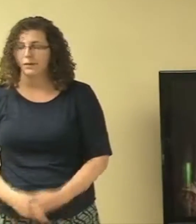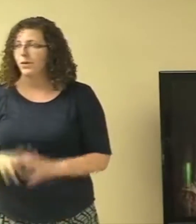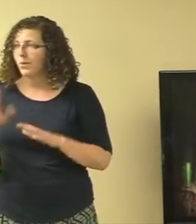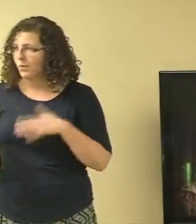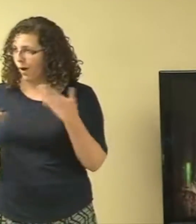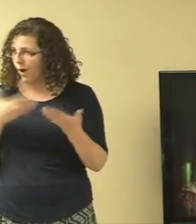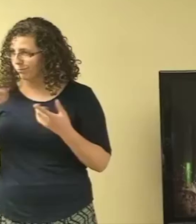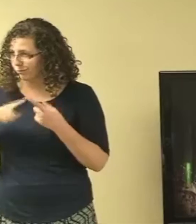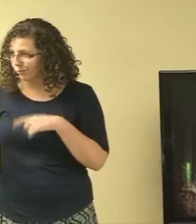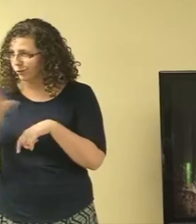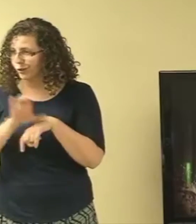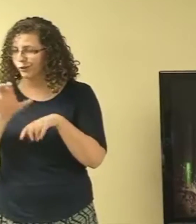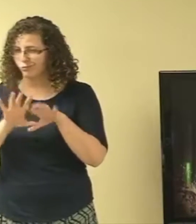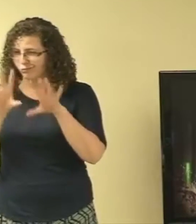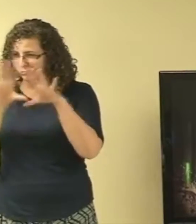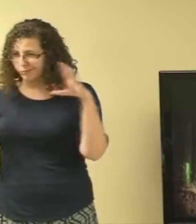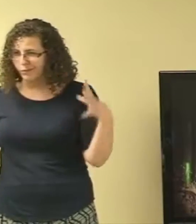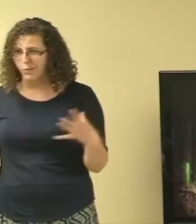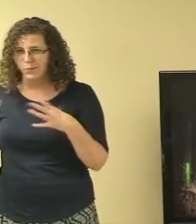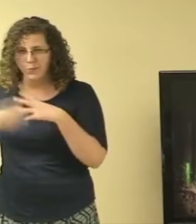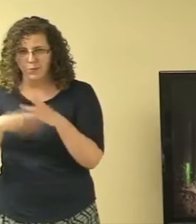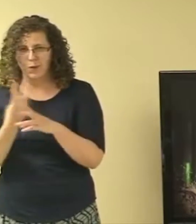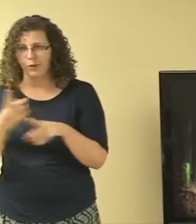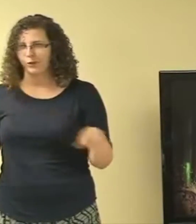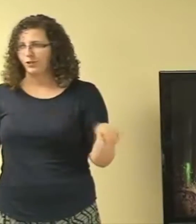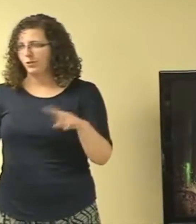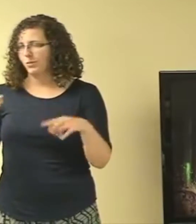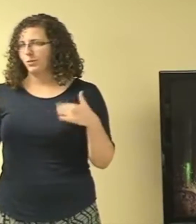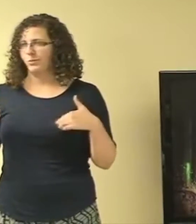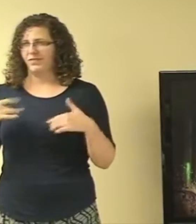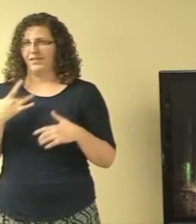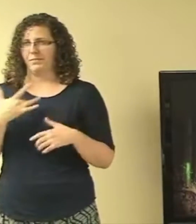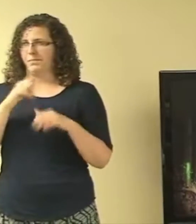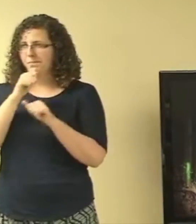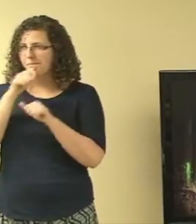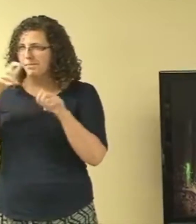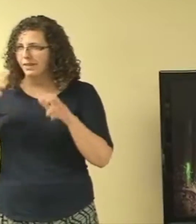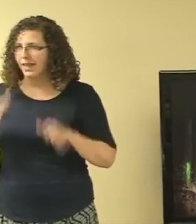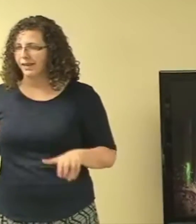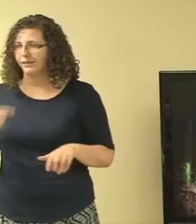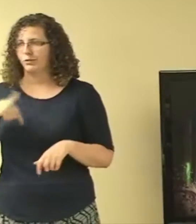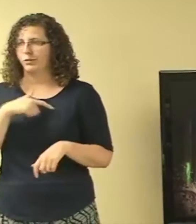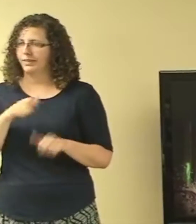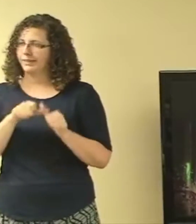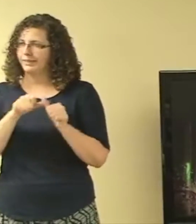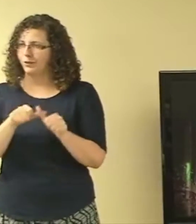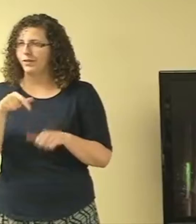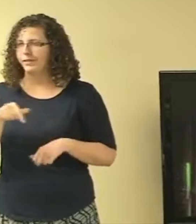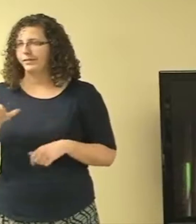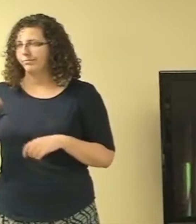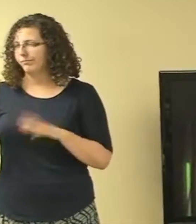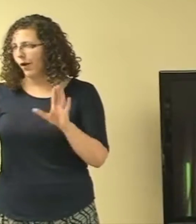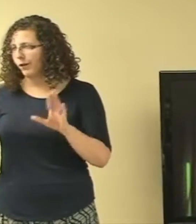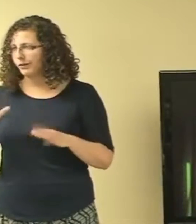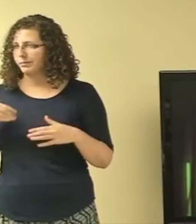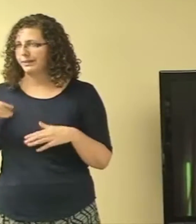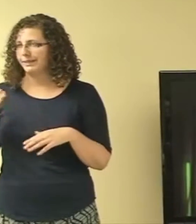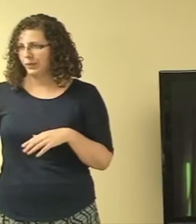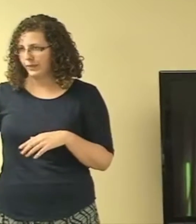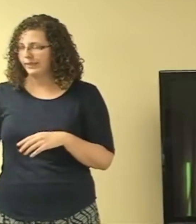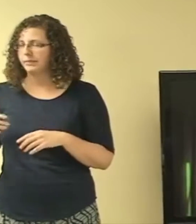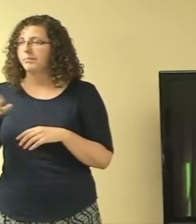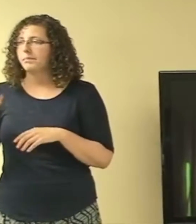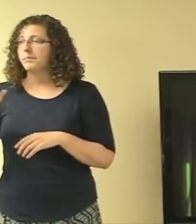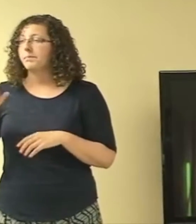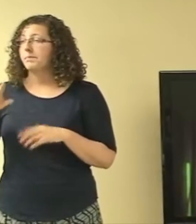Welcome to churches all over the world. You're going to be incredibly blessed as we continue an awesome series of